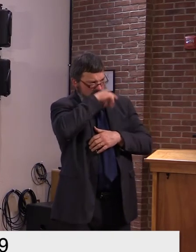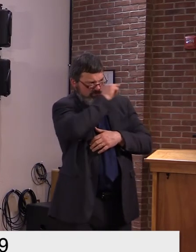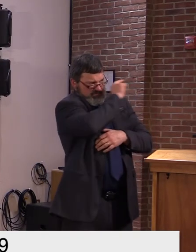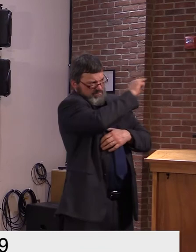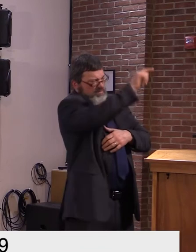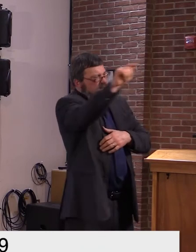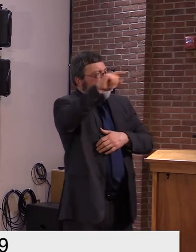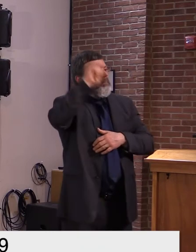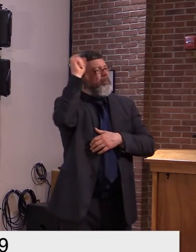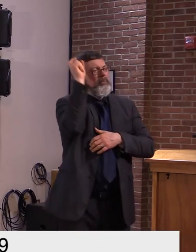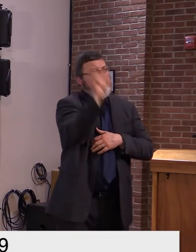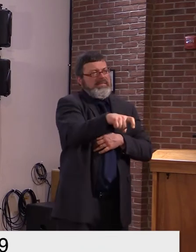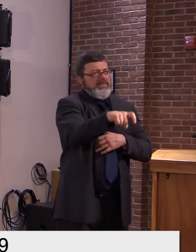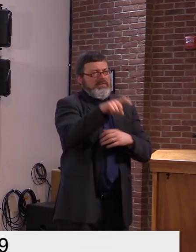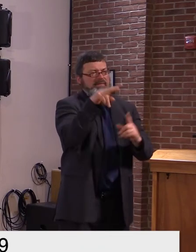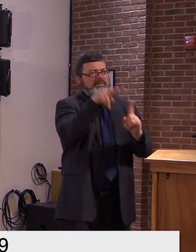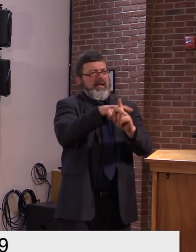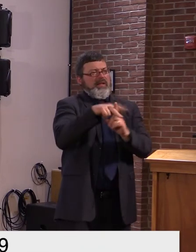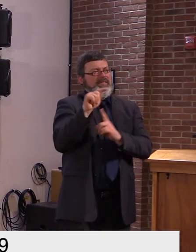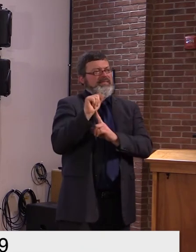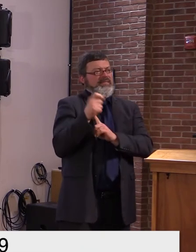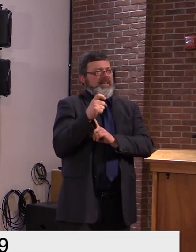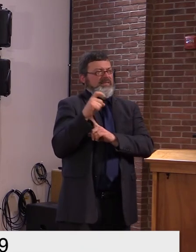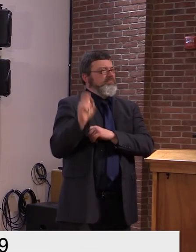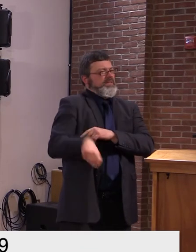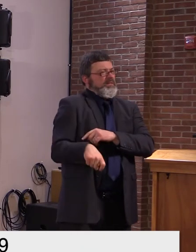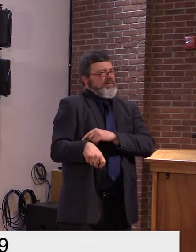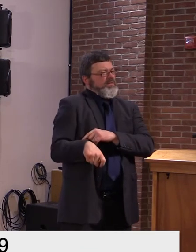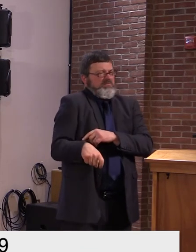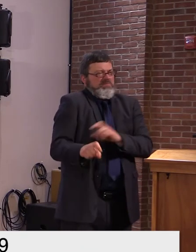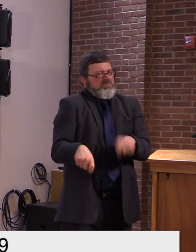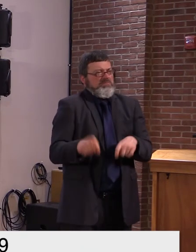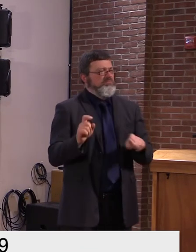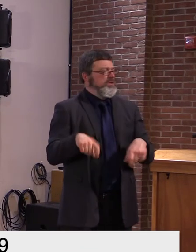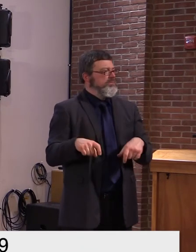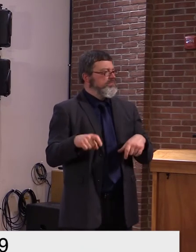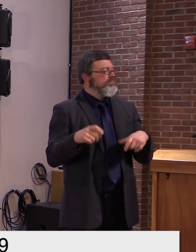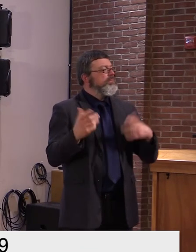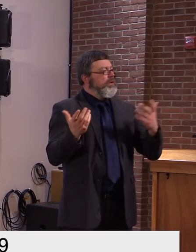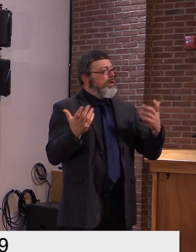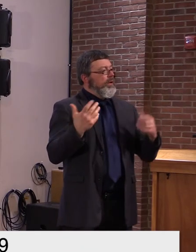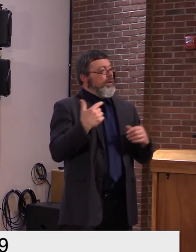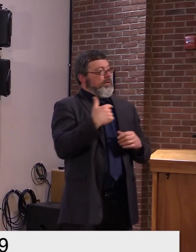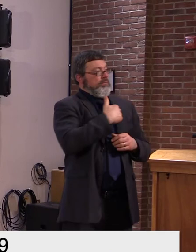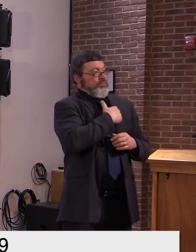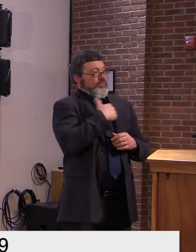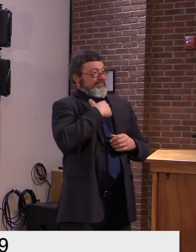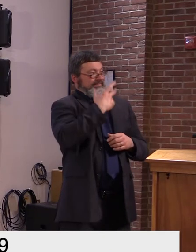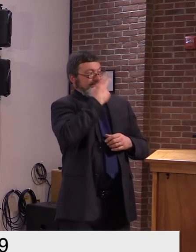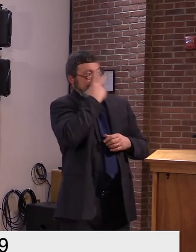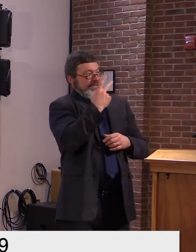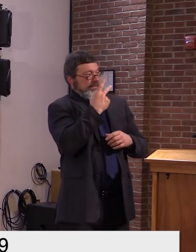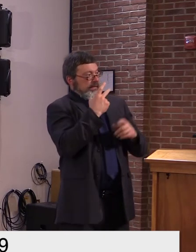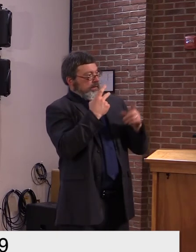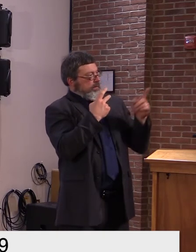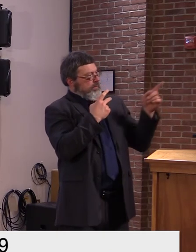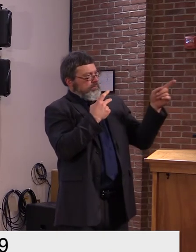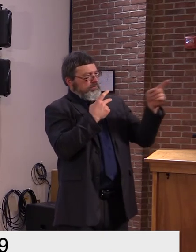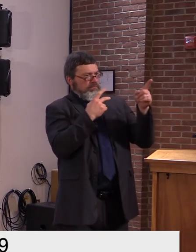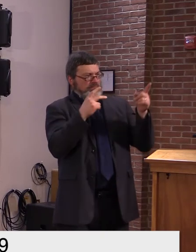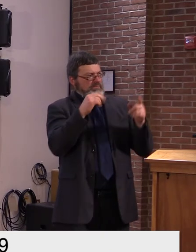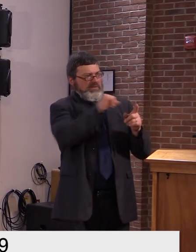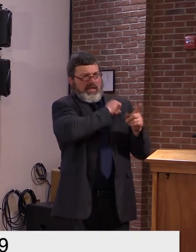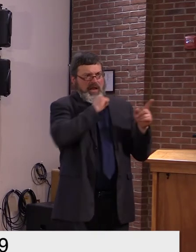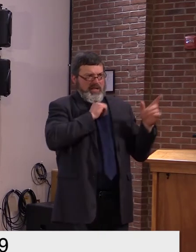with Senator Perdue in the investigation there about a lot of transactions that were made around the time of the